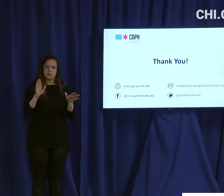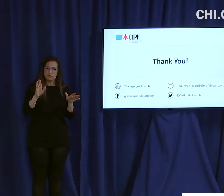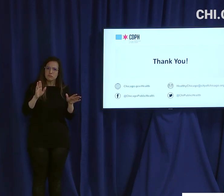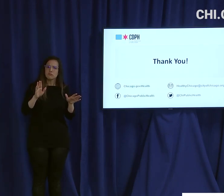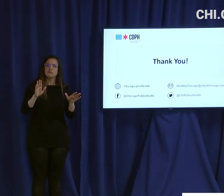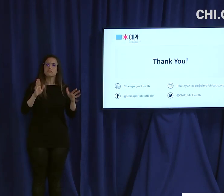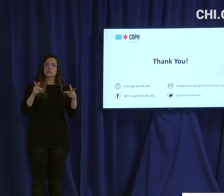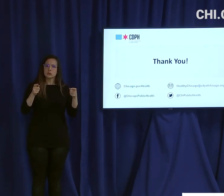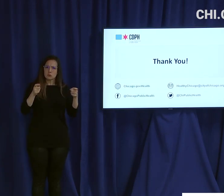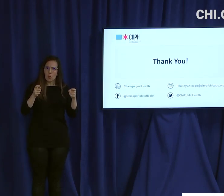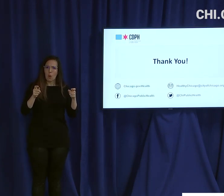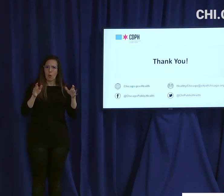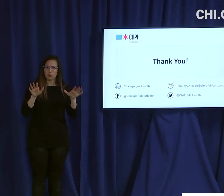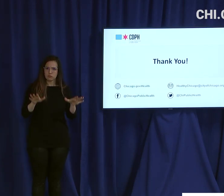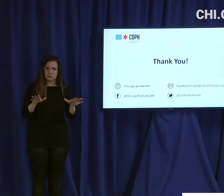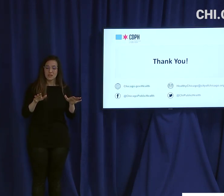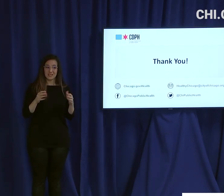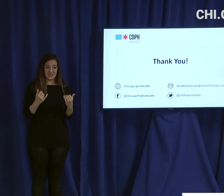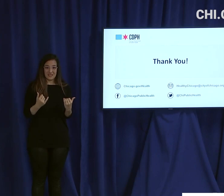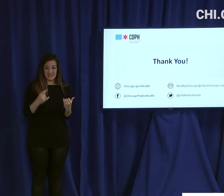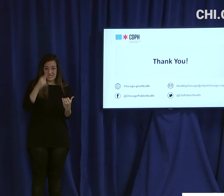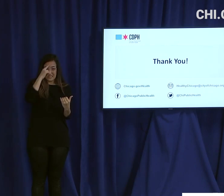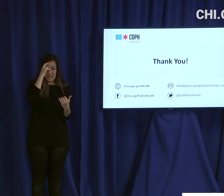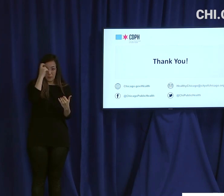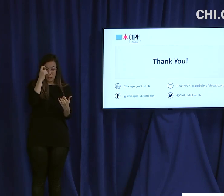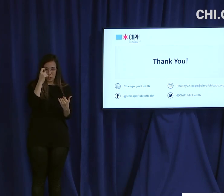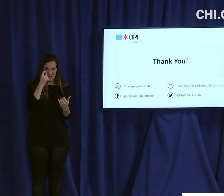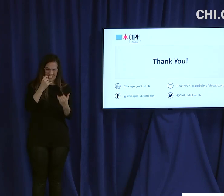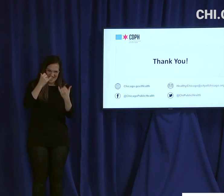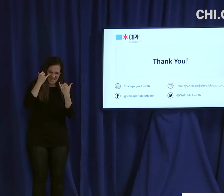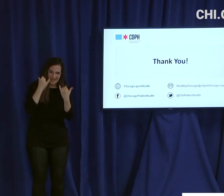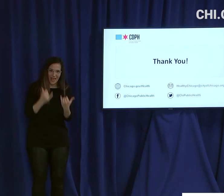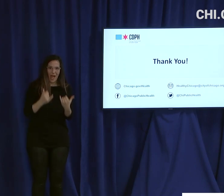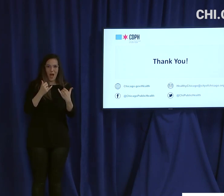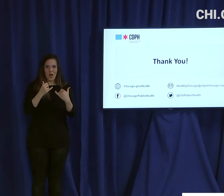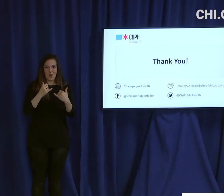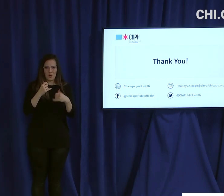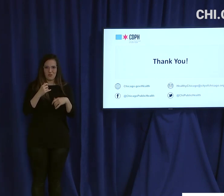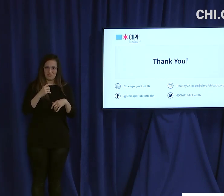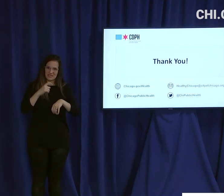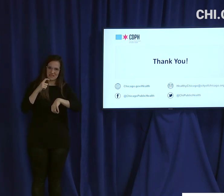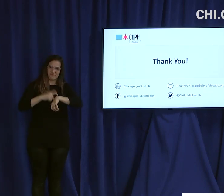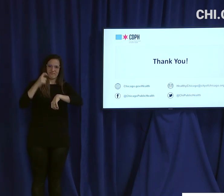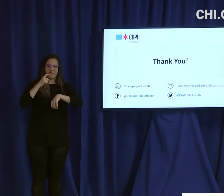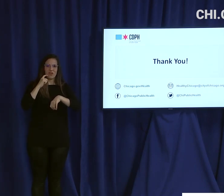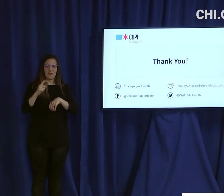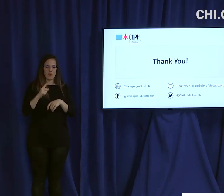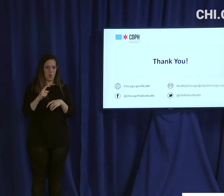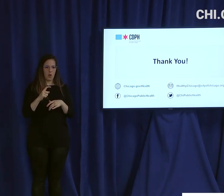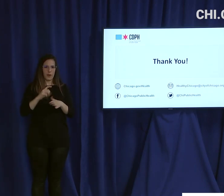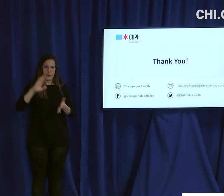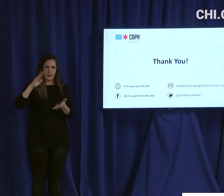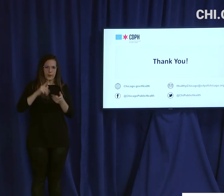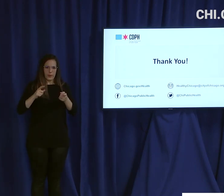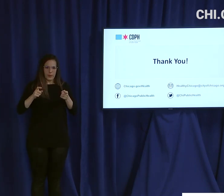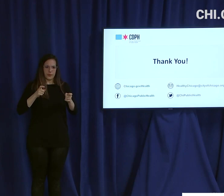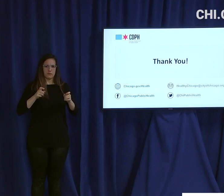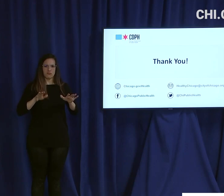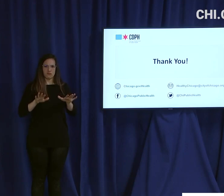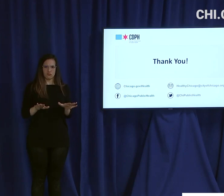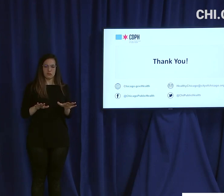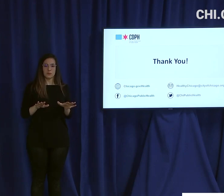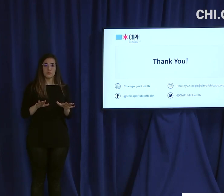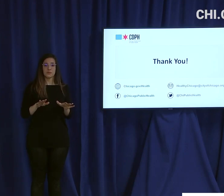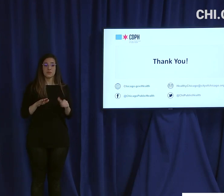summer now. Now is the time to get this in control. As we start to move into cooler